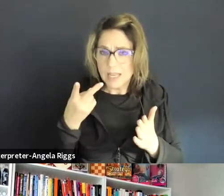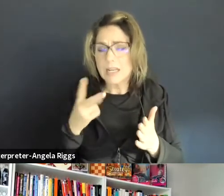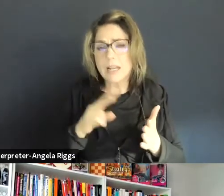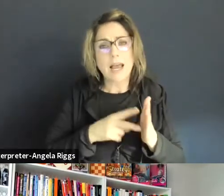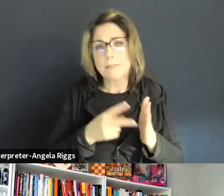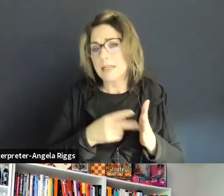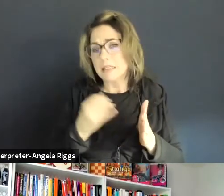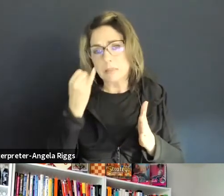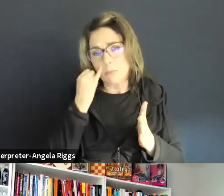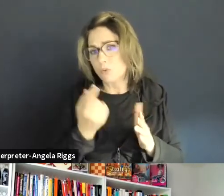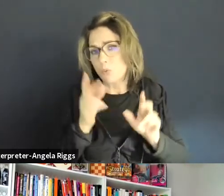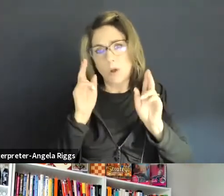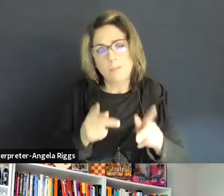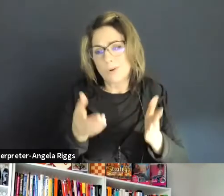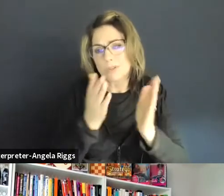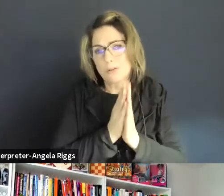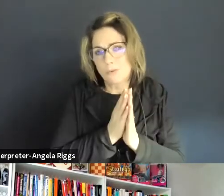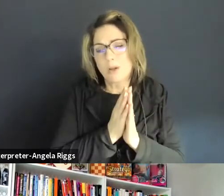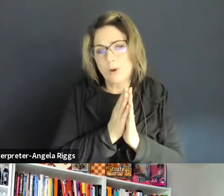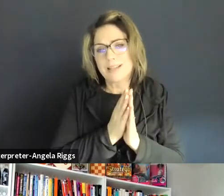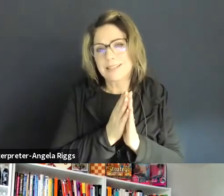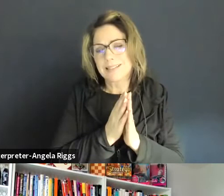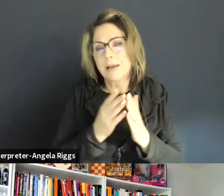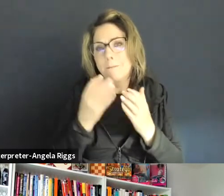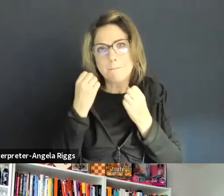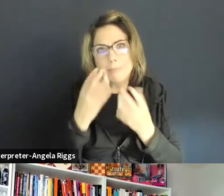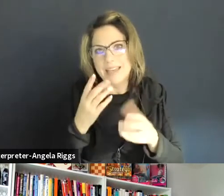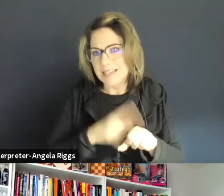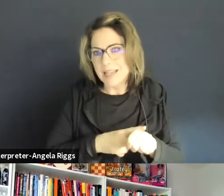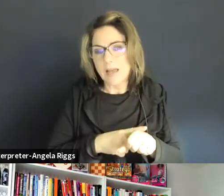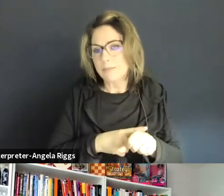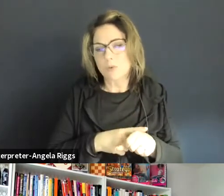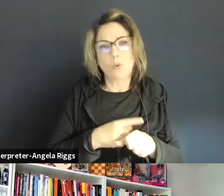one person have requested housing services multiple times, or was it unduplicated?